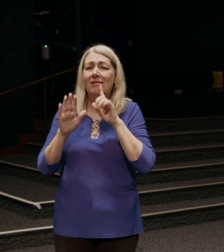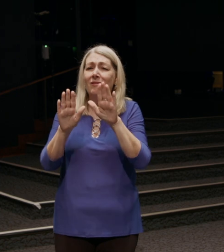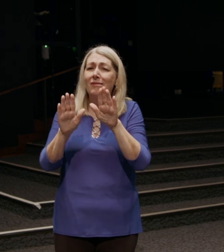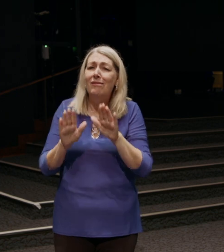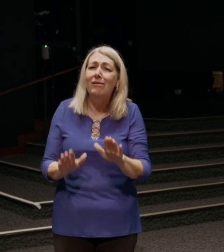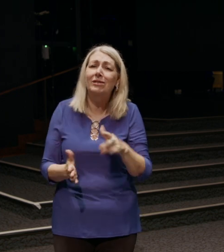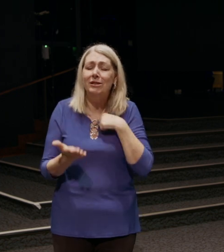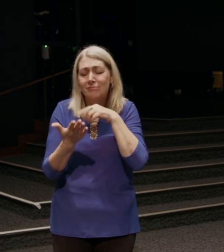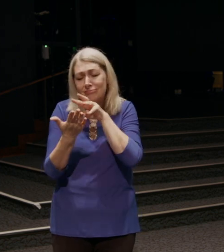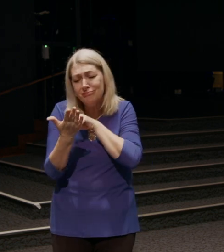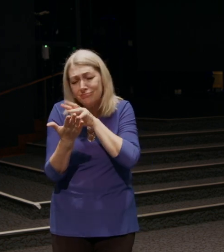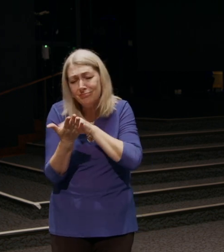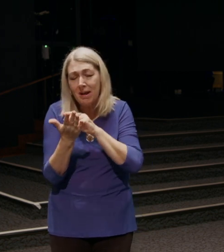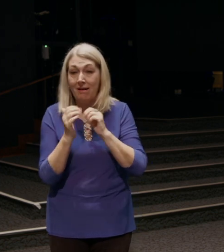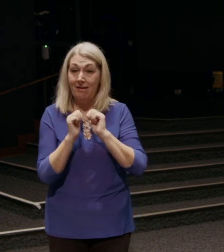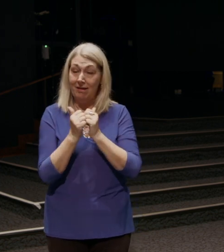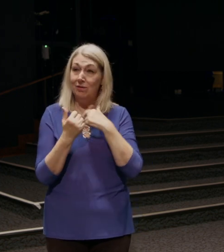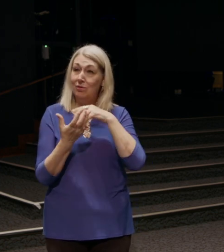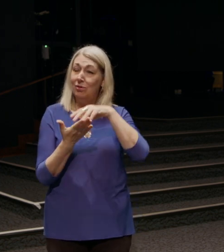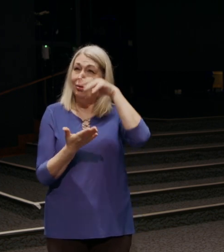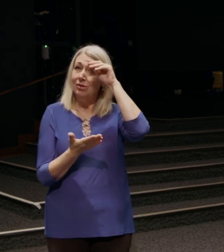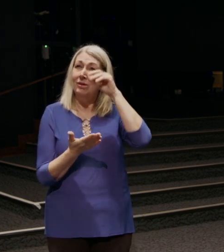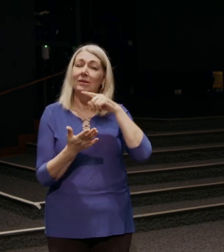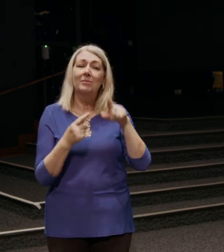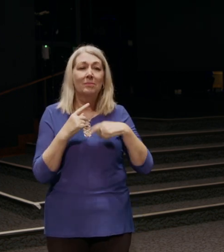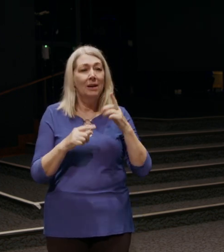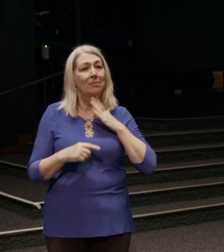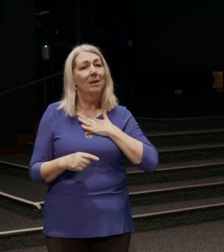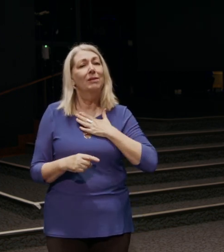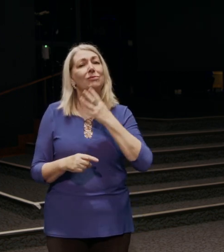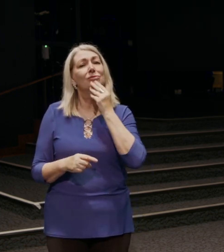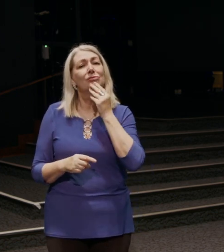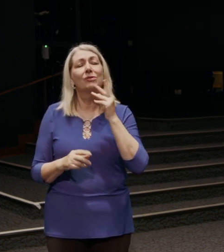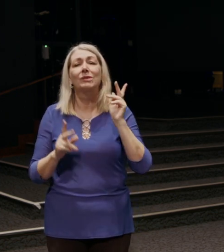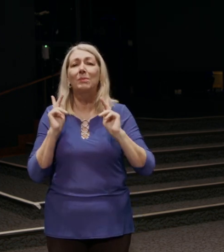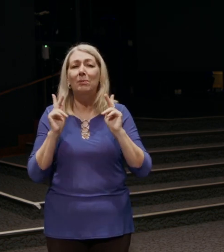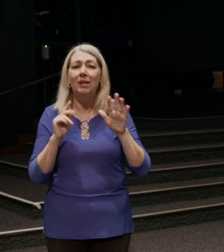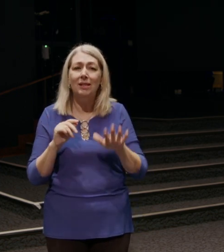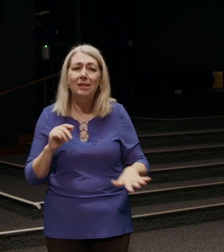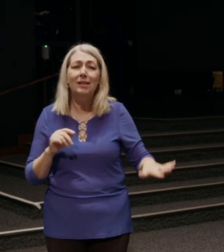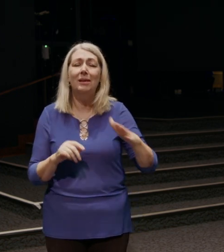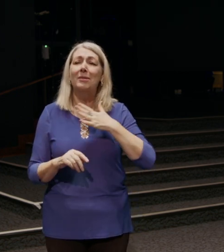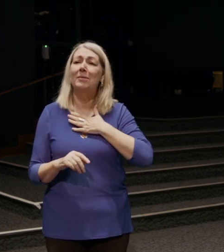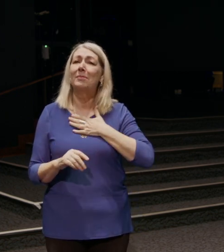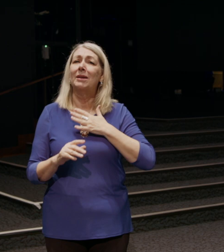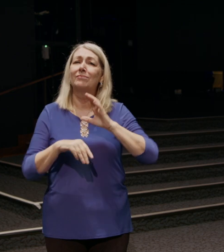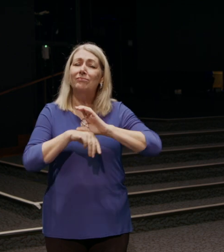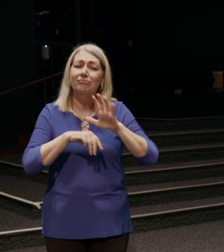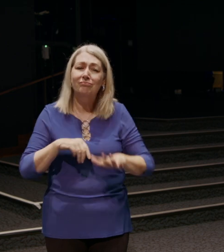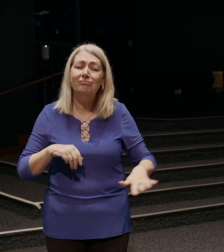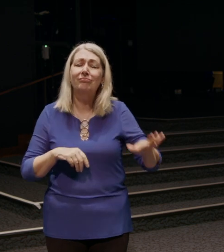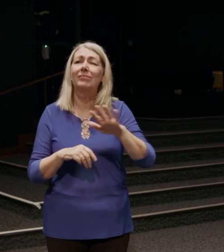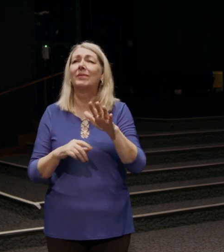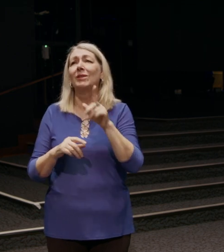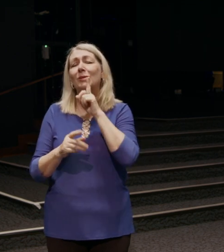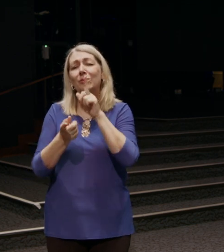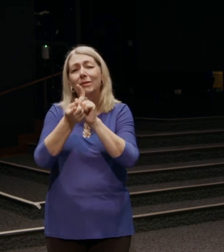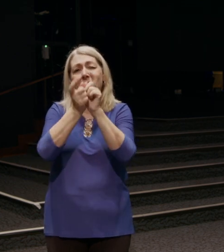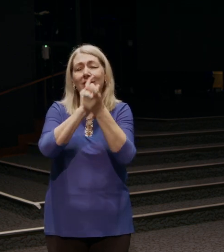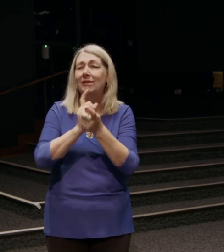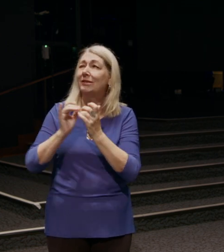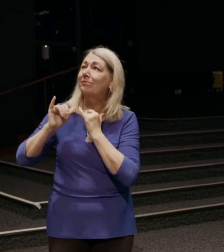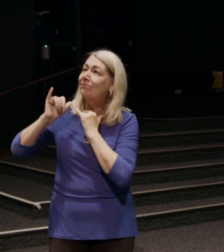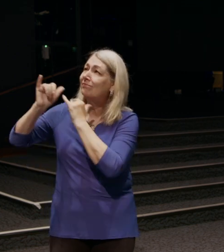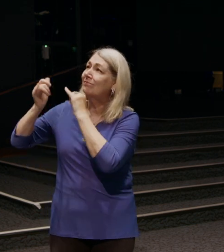Through this, I'm learning how to love my Jewish neighbors better, love my congregation better. I'm being transformed to the very likeness of